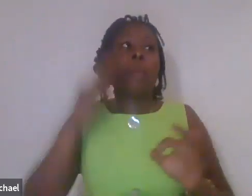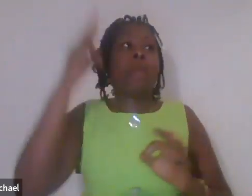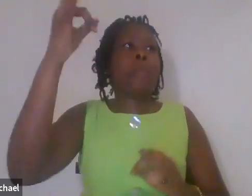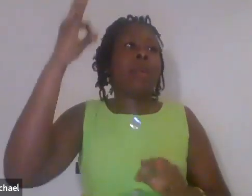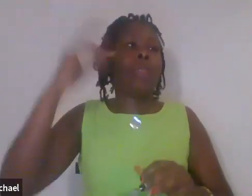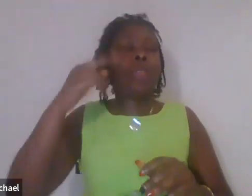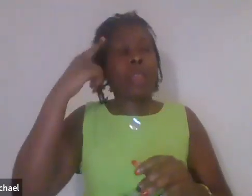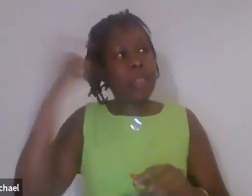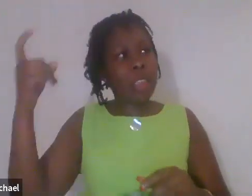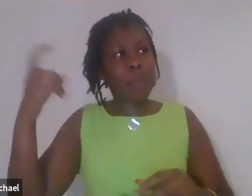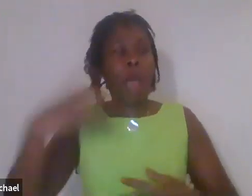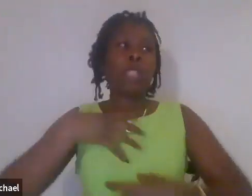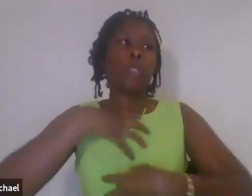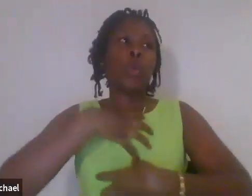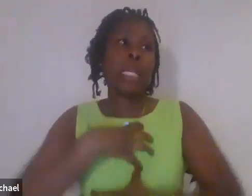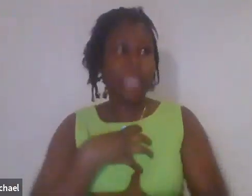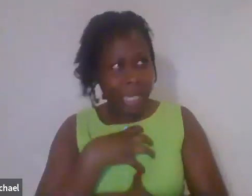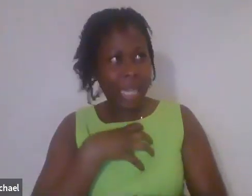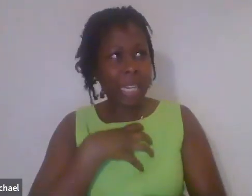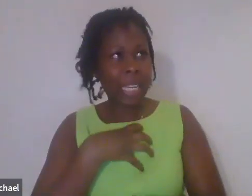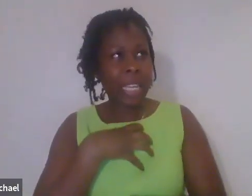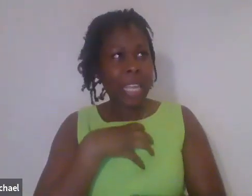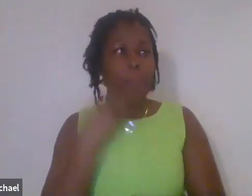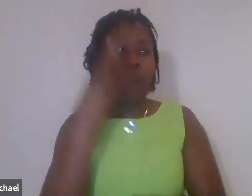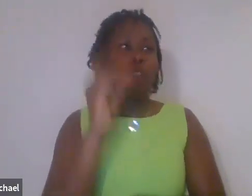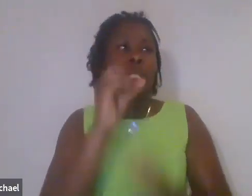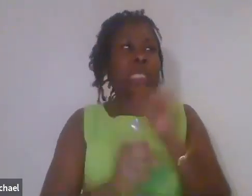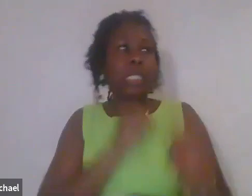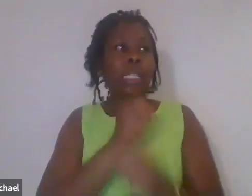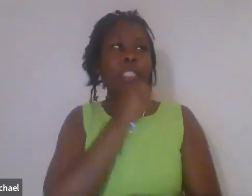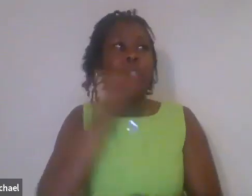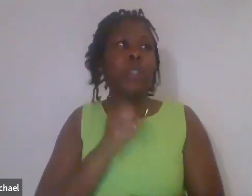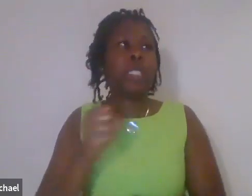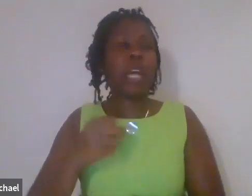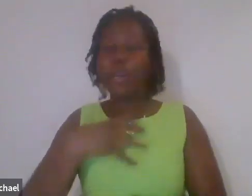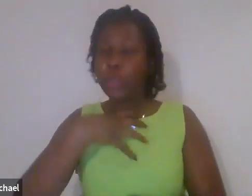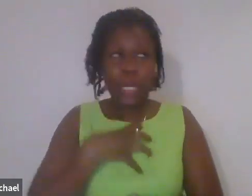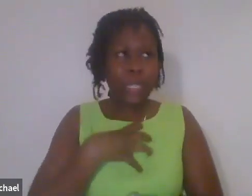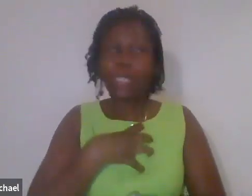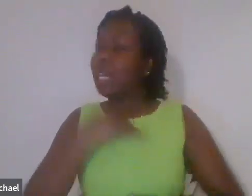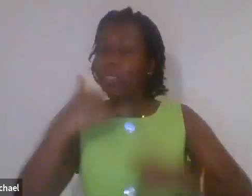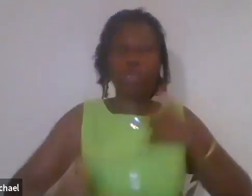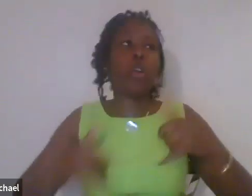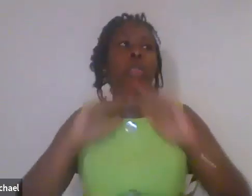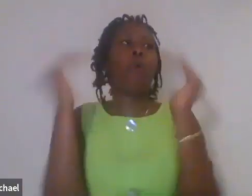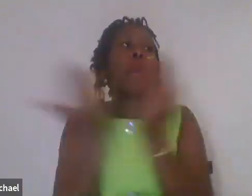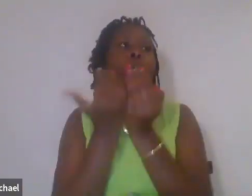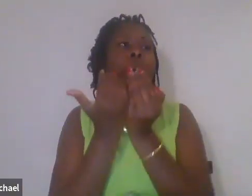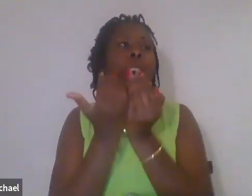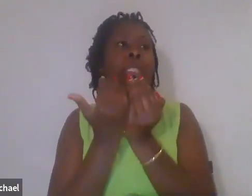my man didn't. But I my want main to dream, retire I want to by retire 14 years by old. 40 years I want old to enjoy the world. and enjoy the